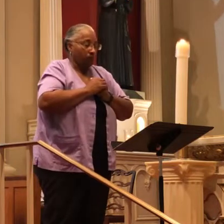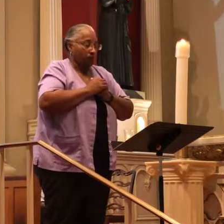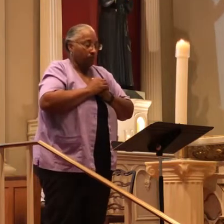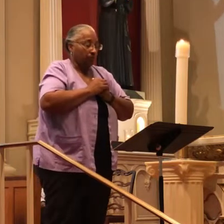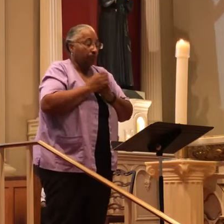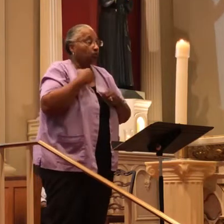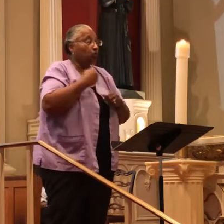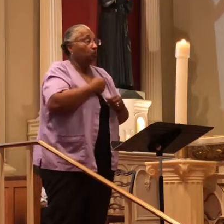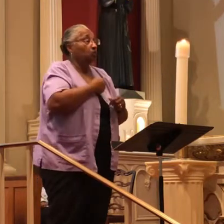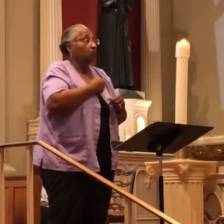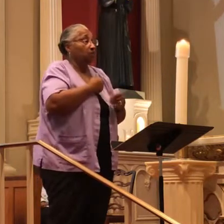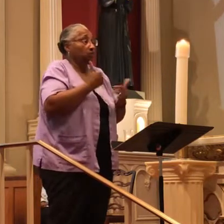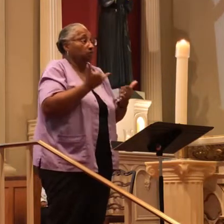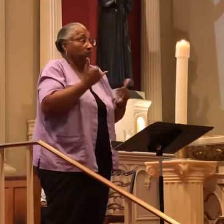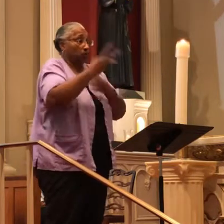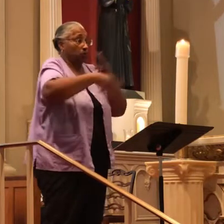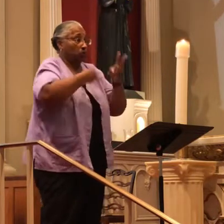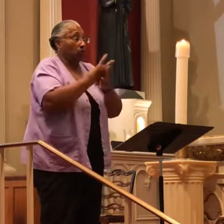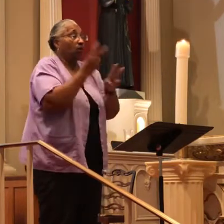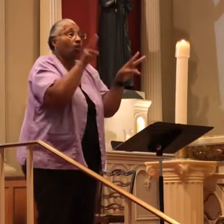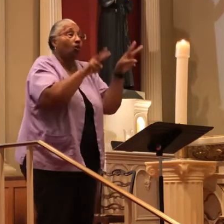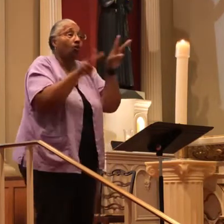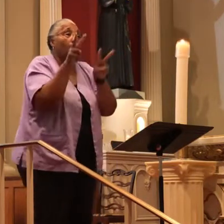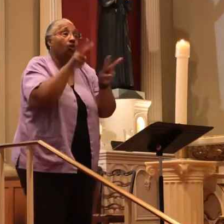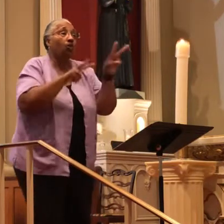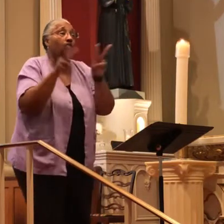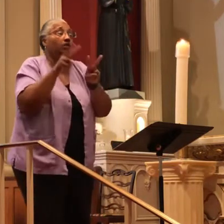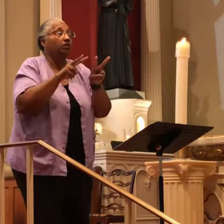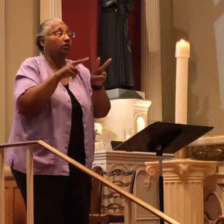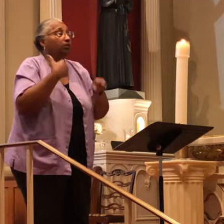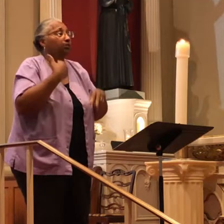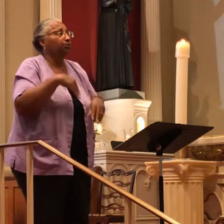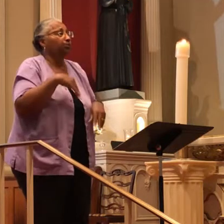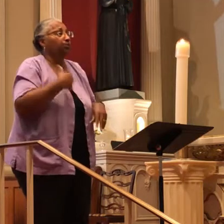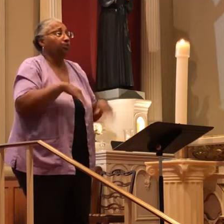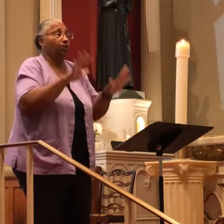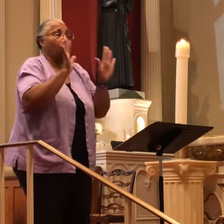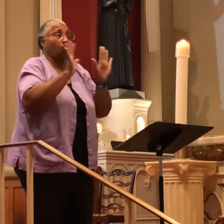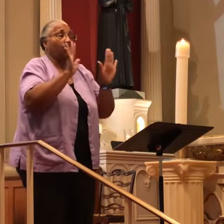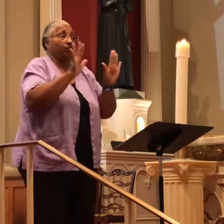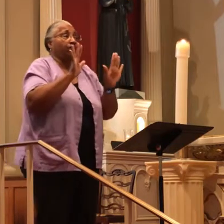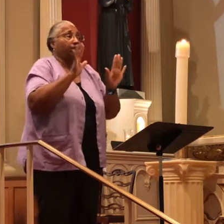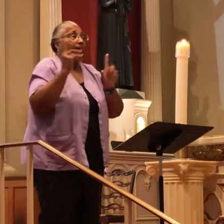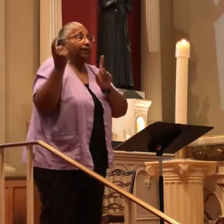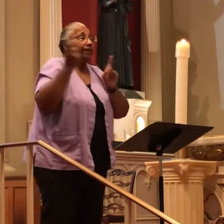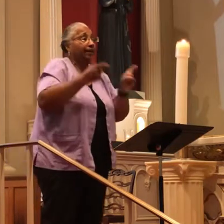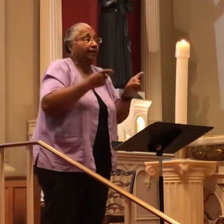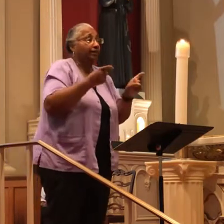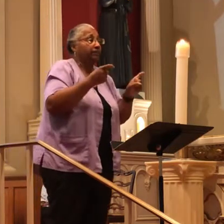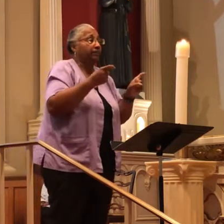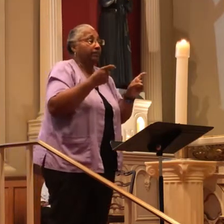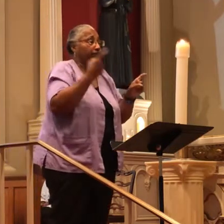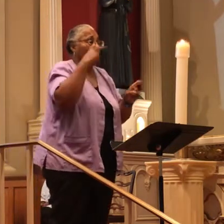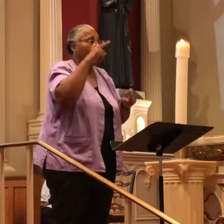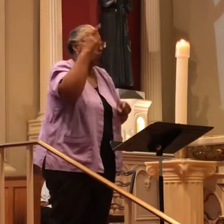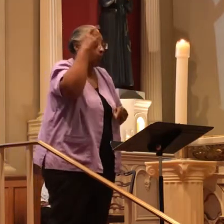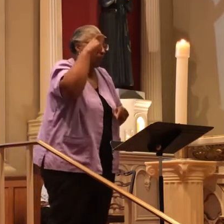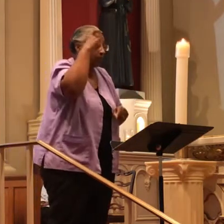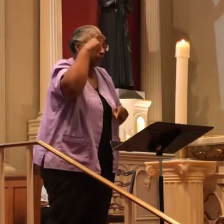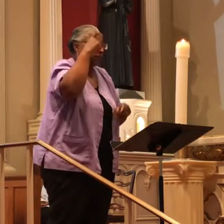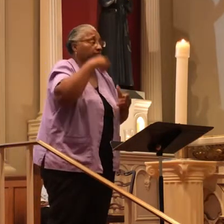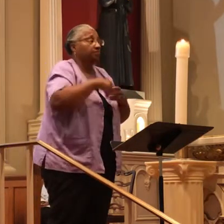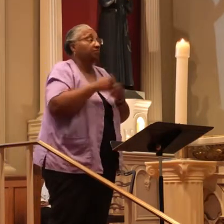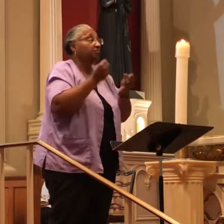world today, you know, what a great gift, because a lot of the problems that we have today is that we do not have, many times,